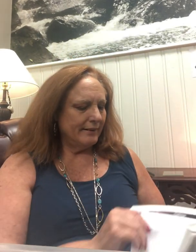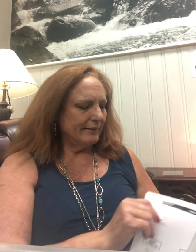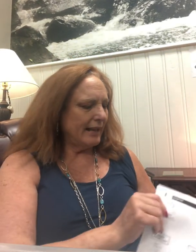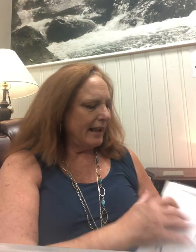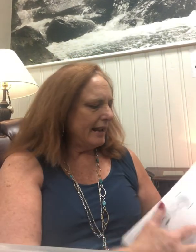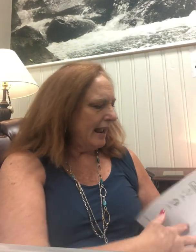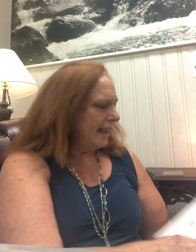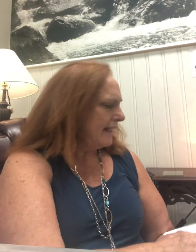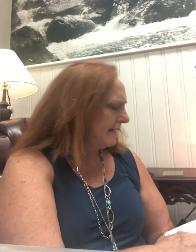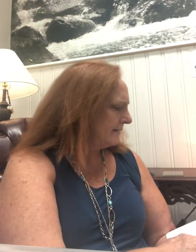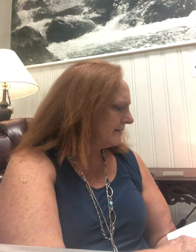Okay, and